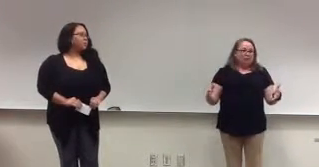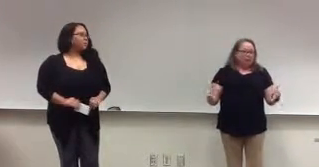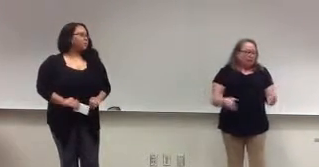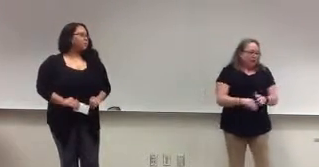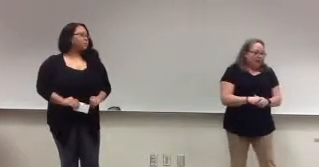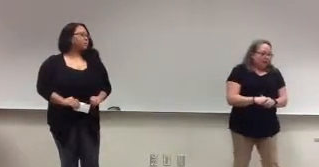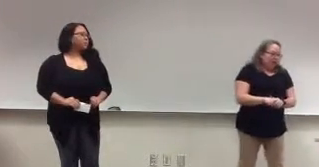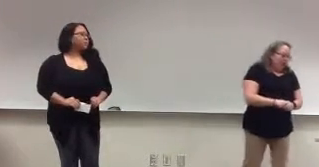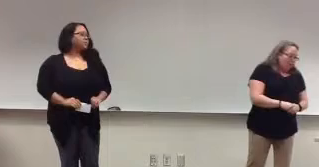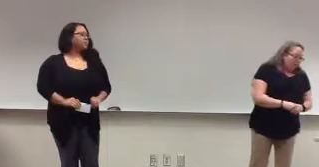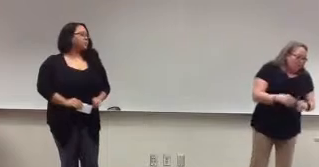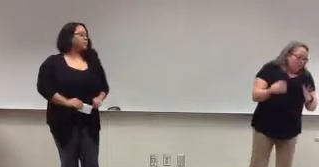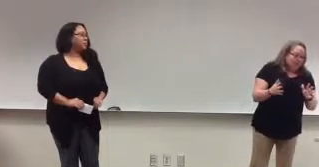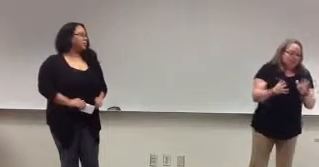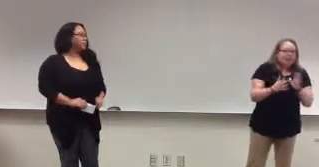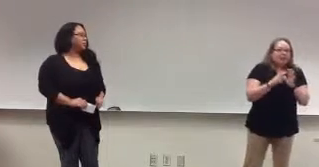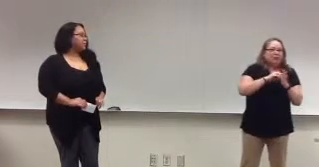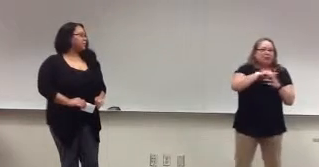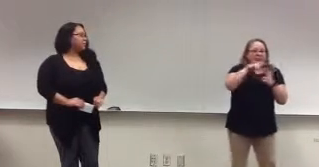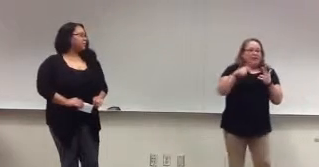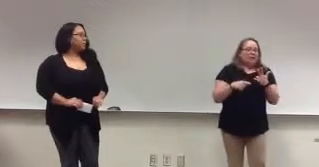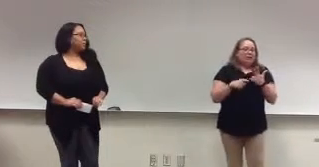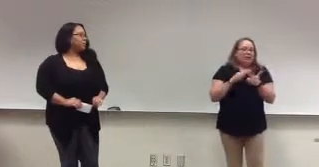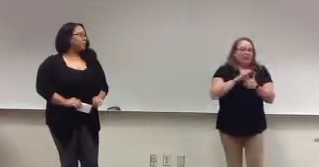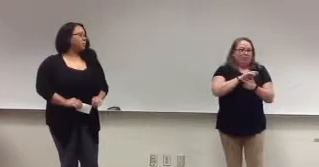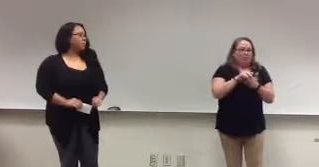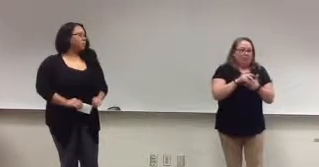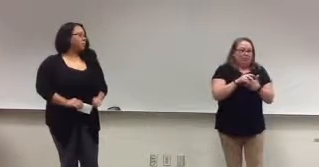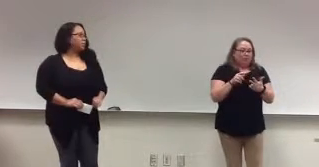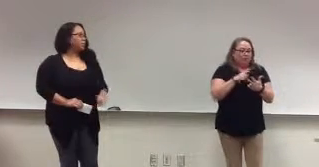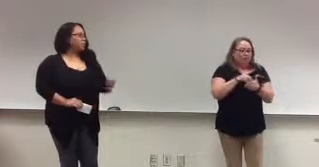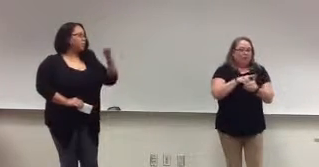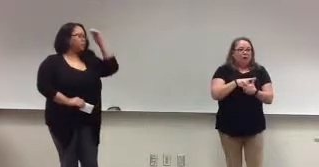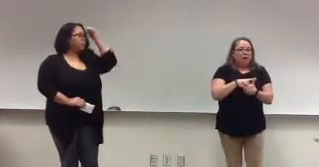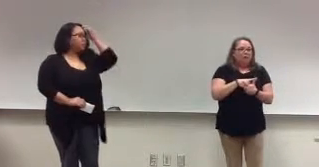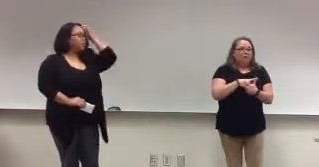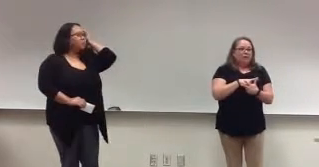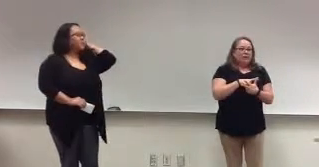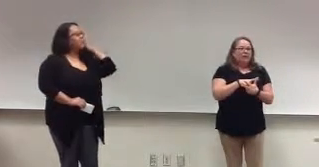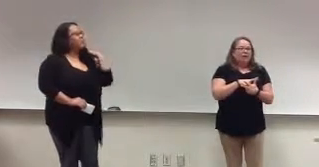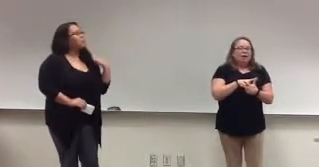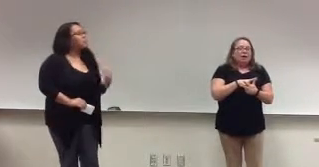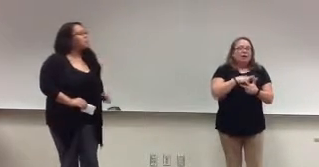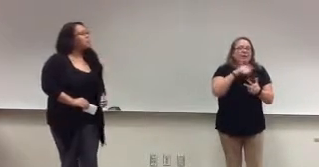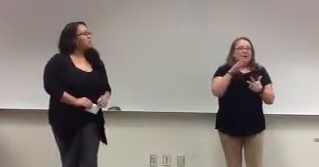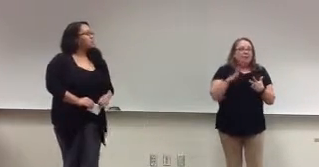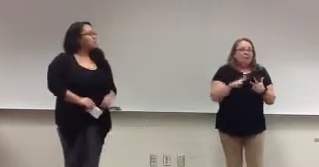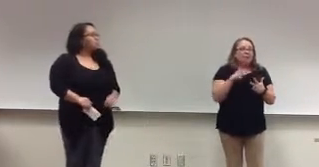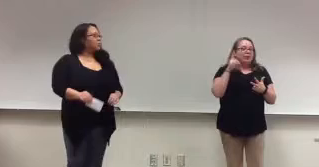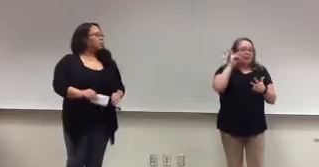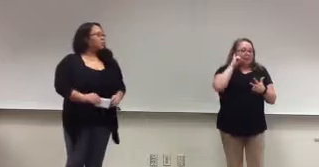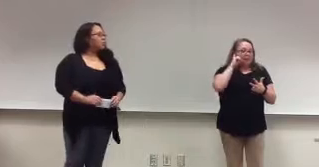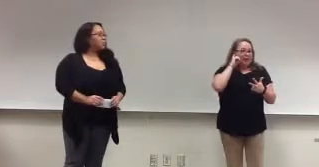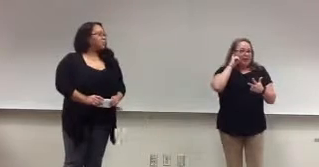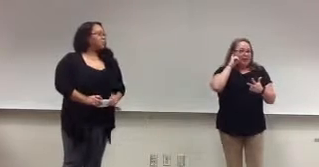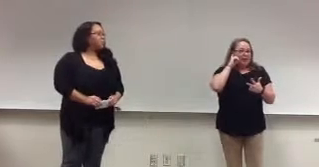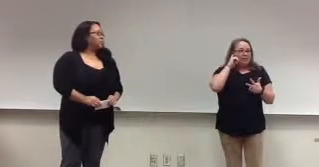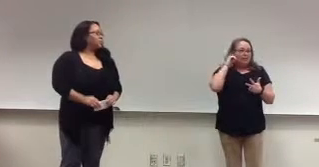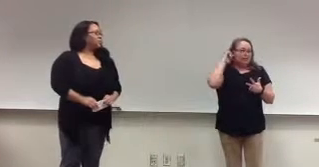person. Basically, there are 3 types of deaf people. There's the hard of hearing. They can hear with amplification,